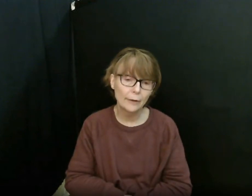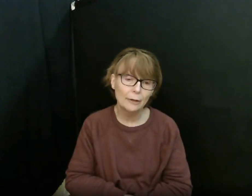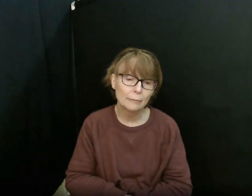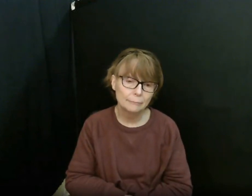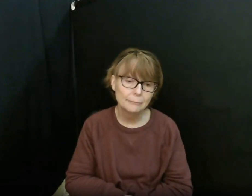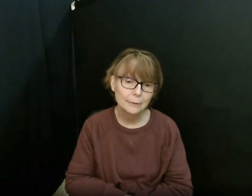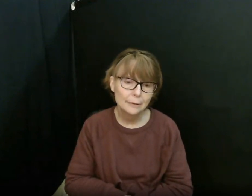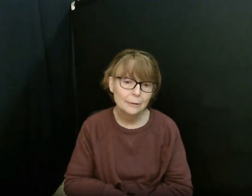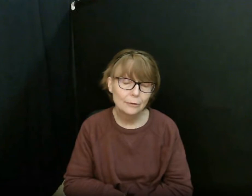go.